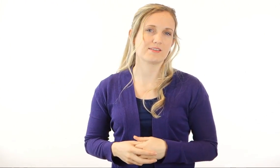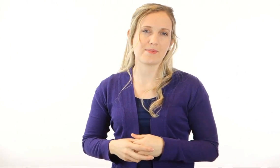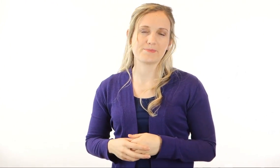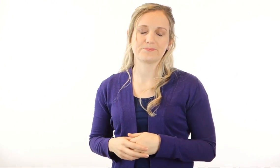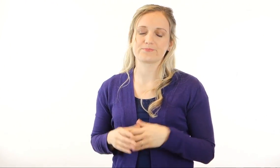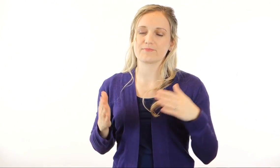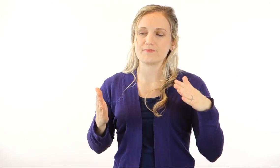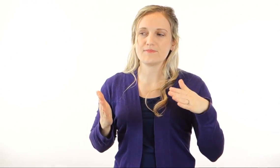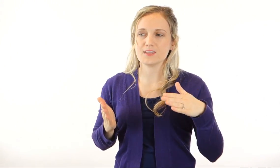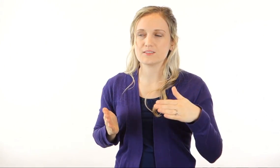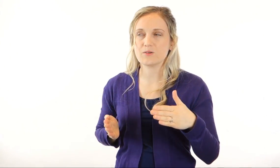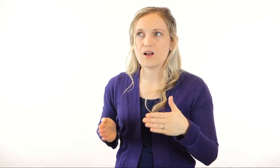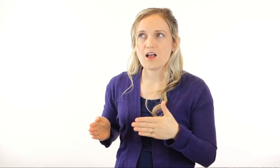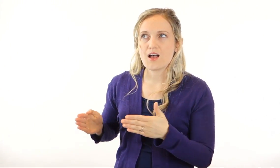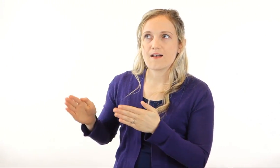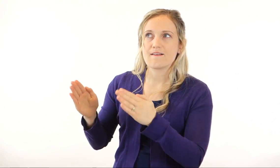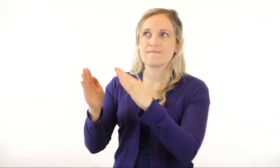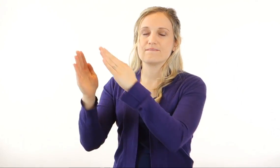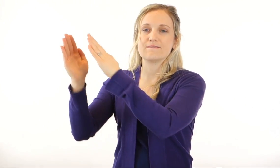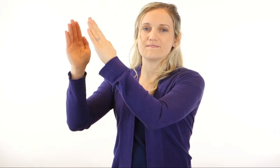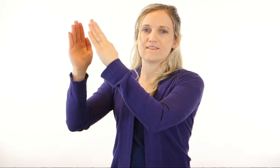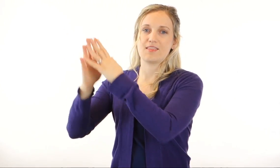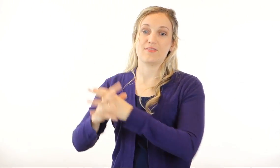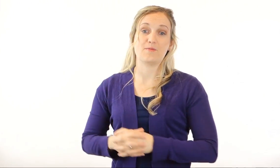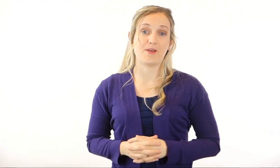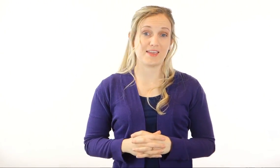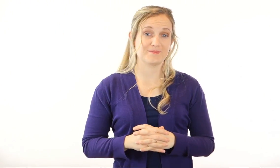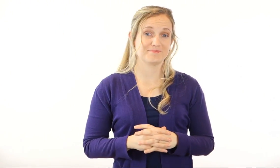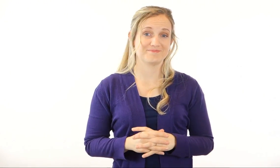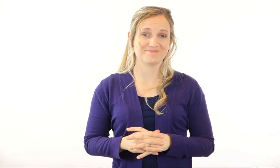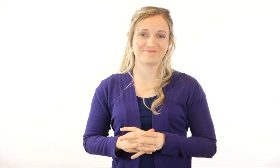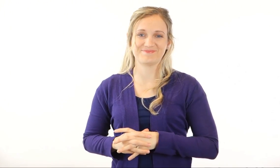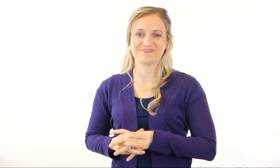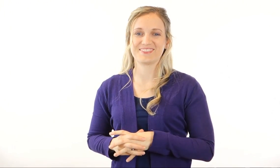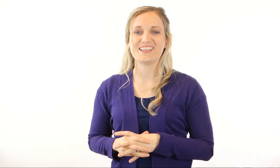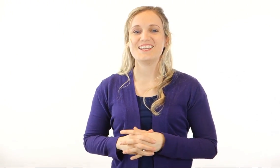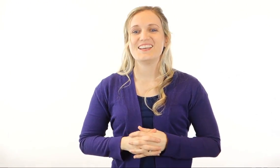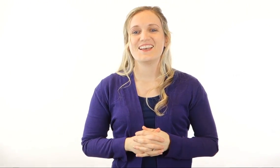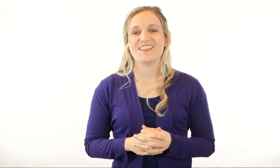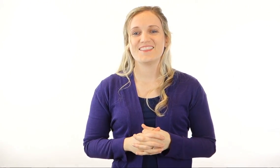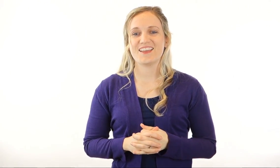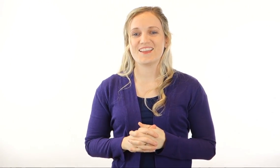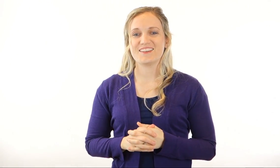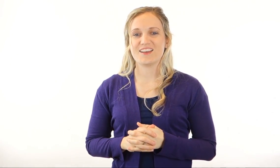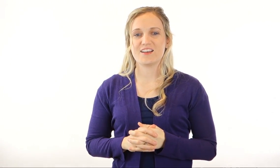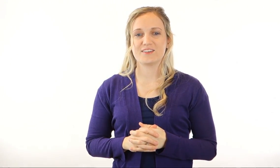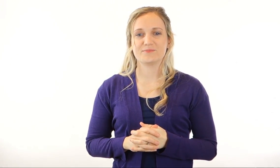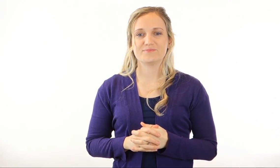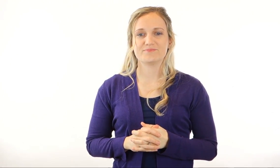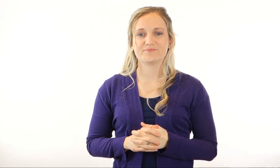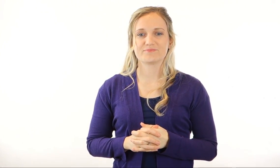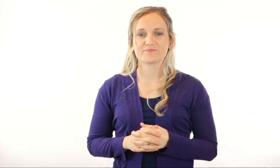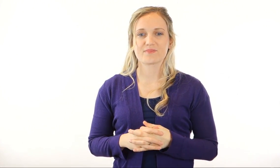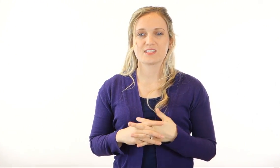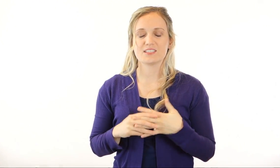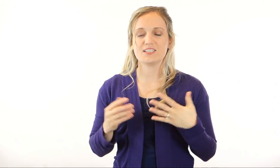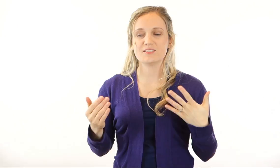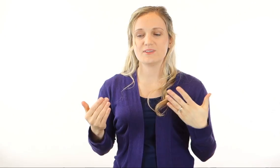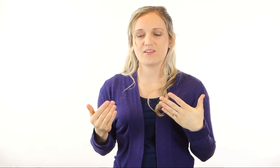about. So, the way. And then, teach me all